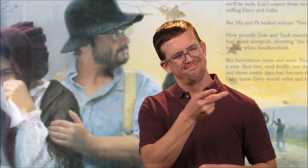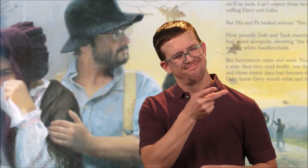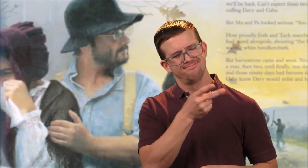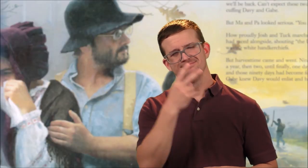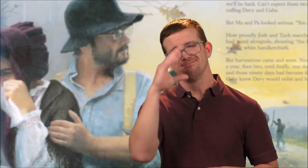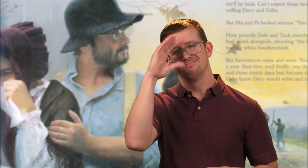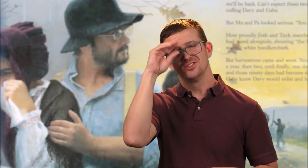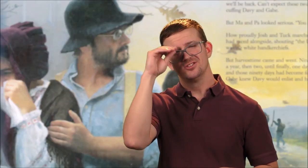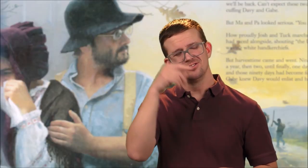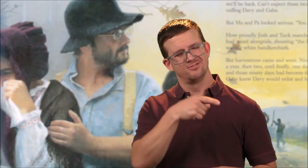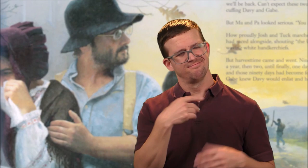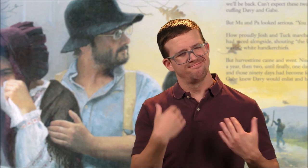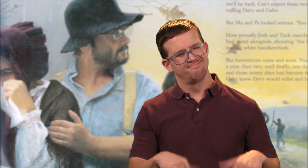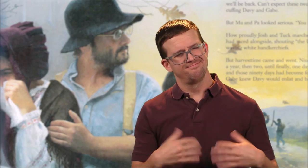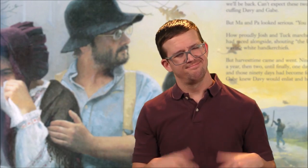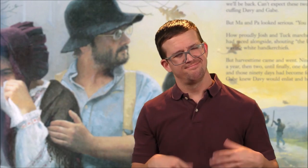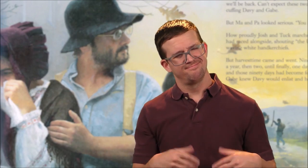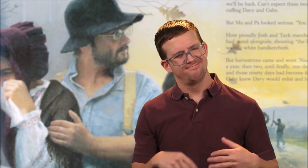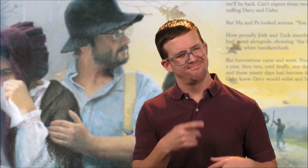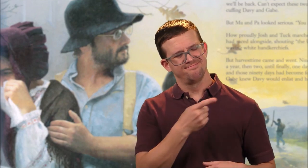But Ma and Pa looked serious.